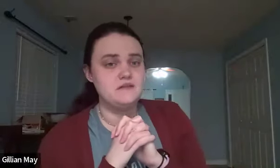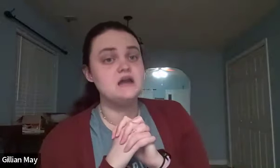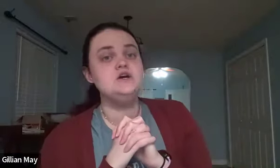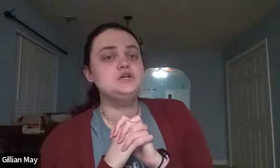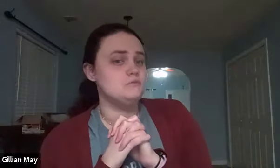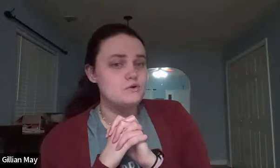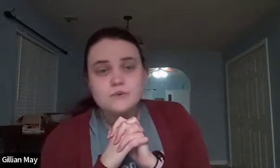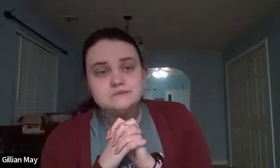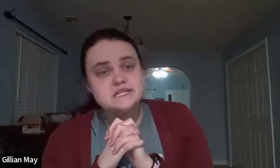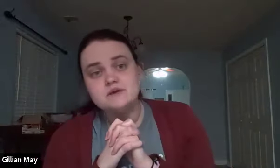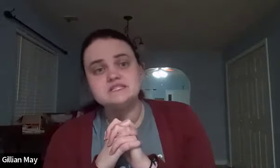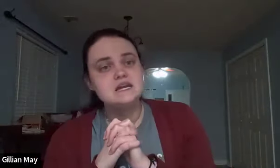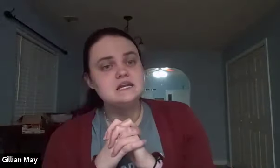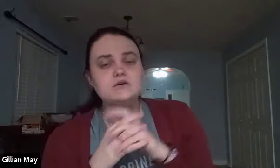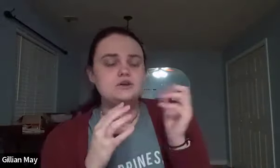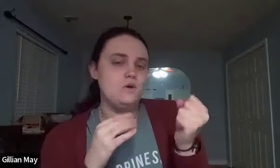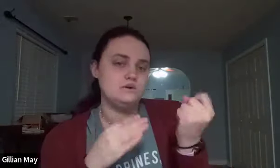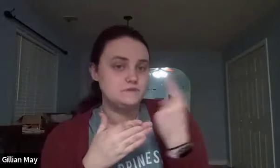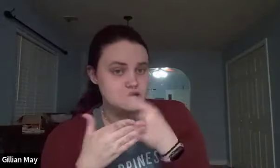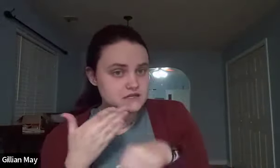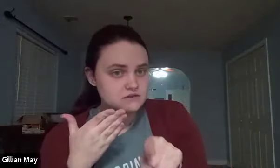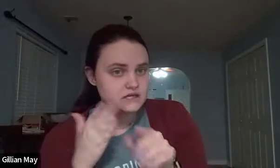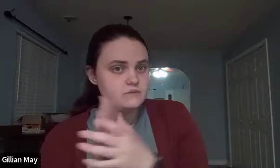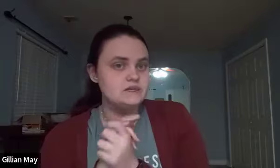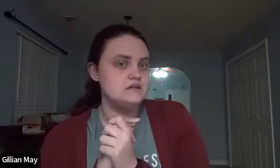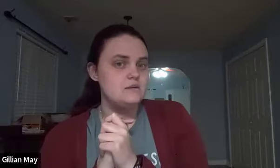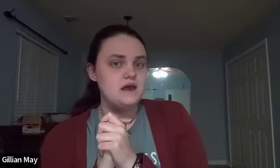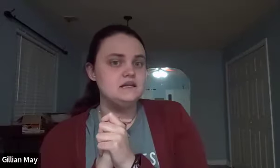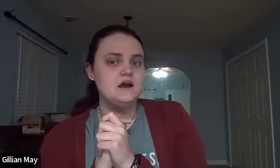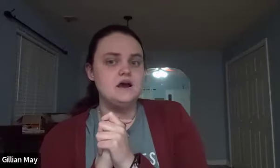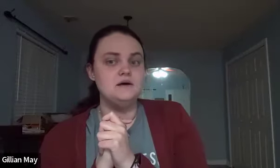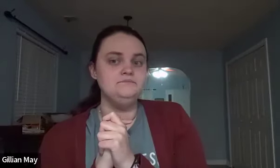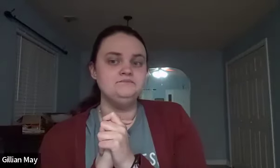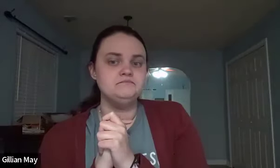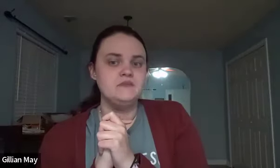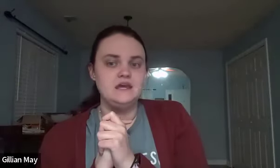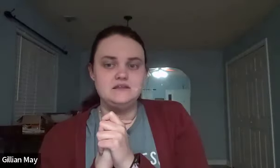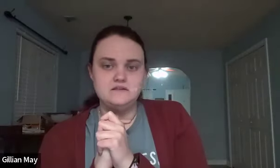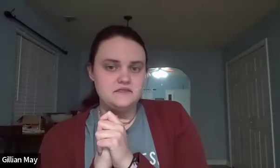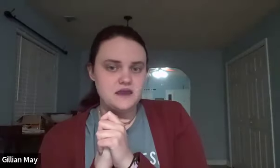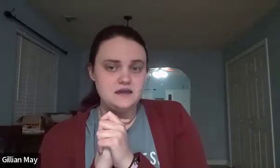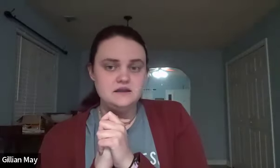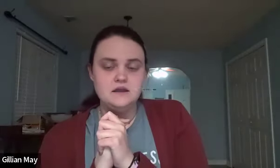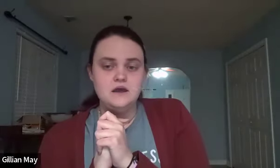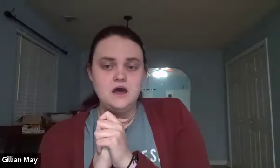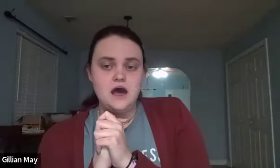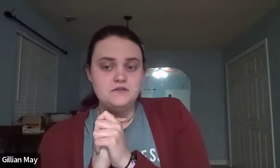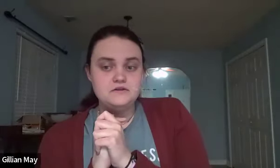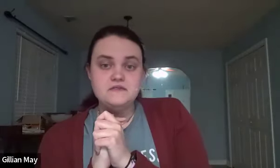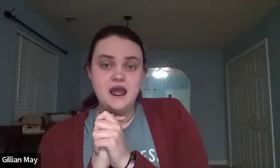that, you're more than welcome to email Miss Katie, or you can hold it for next week and we can talk about it. Anything like that. Other than that, I